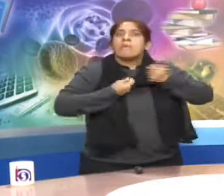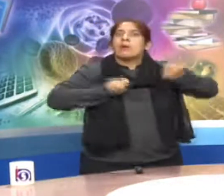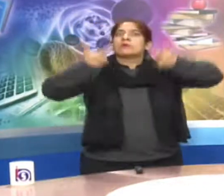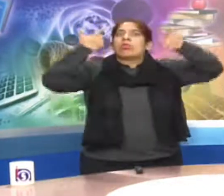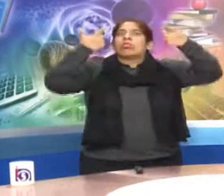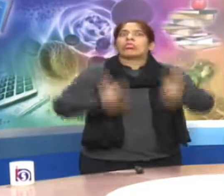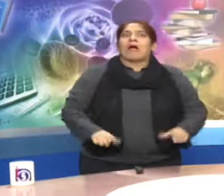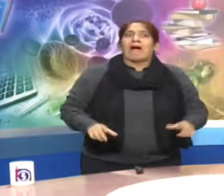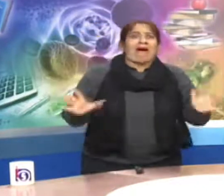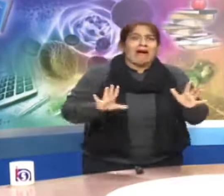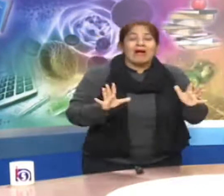shopkeeper.